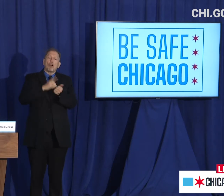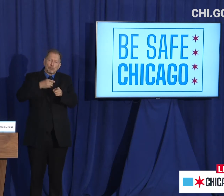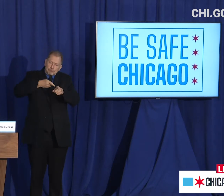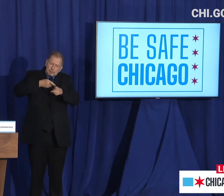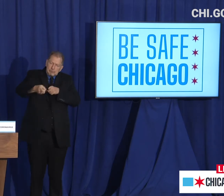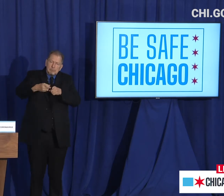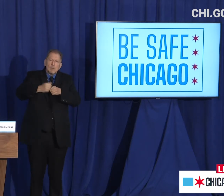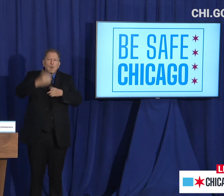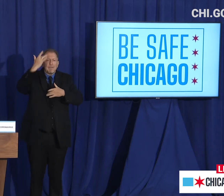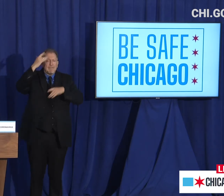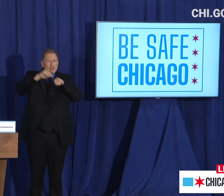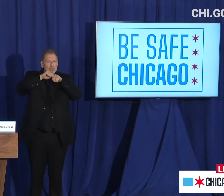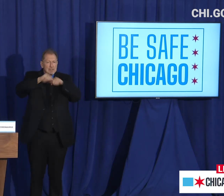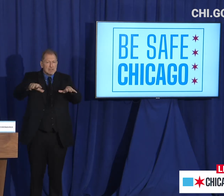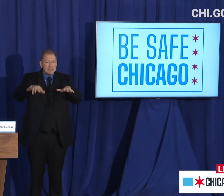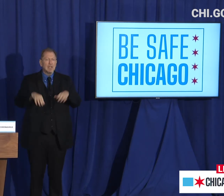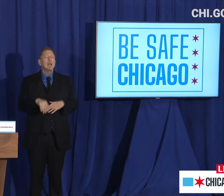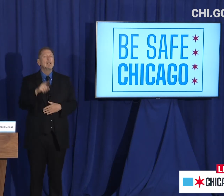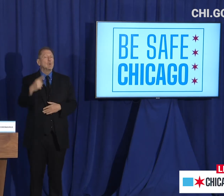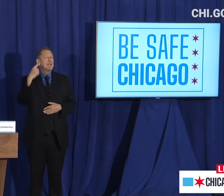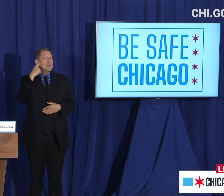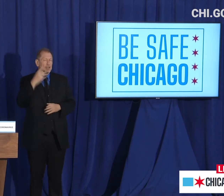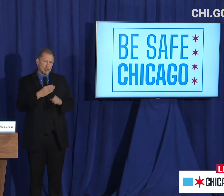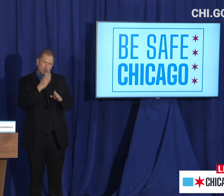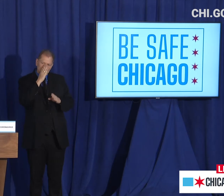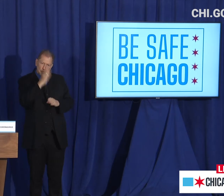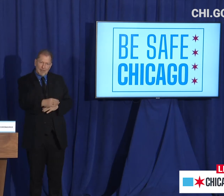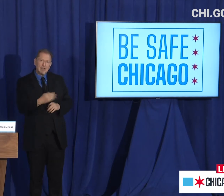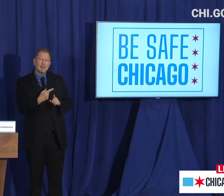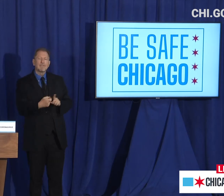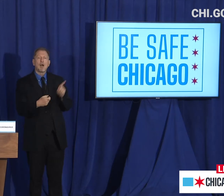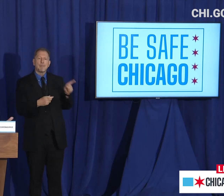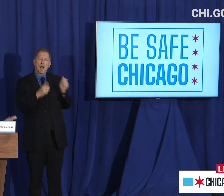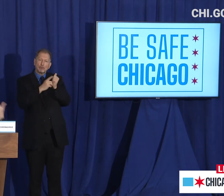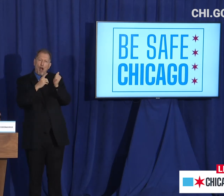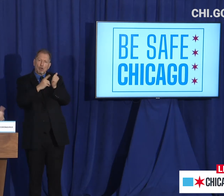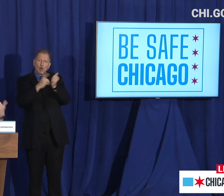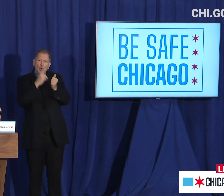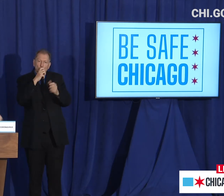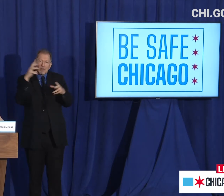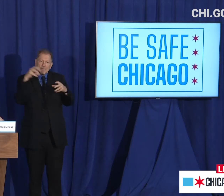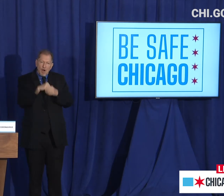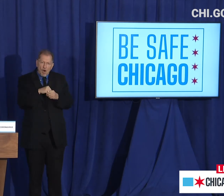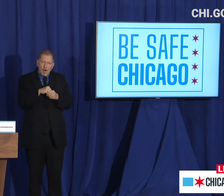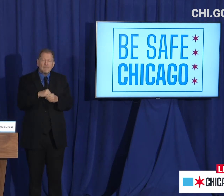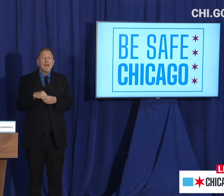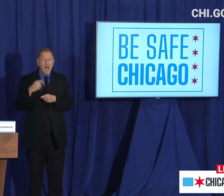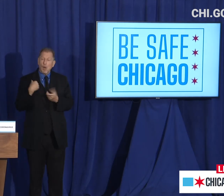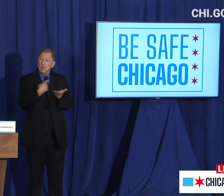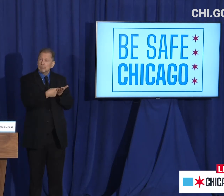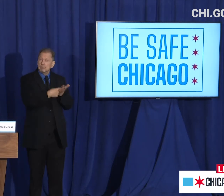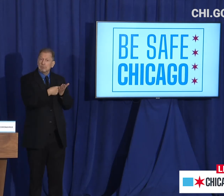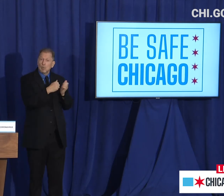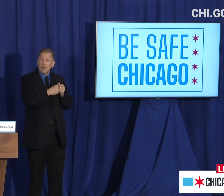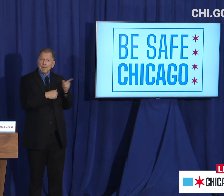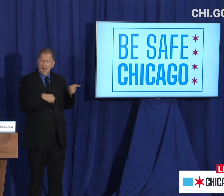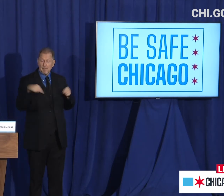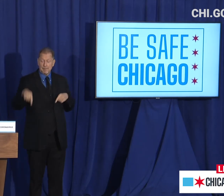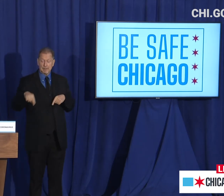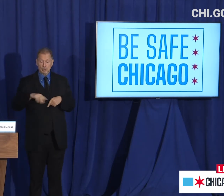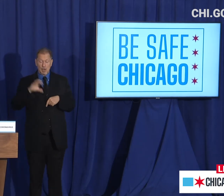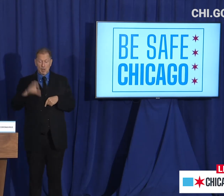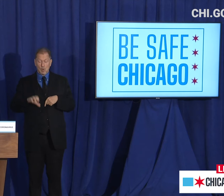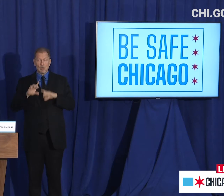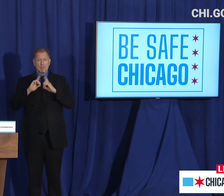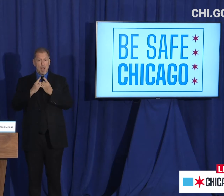I thought it was important for you to hear directly from some of the healthcare professionals that we are talking to at the Chicago Department of